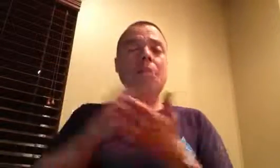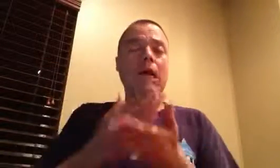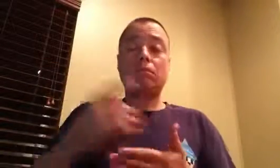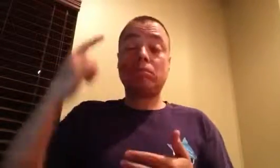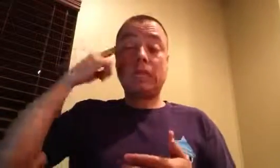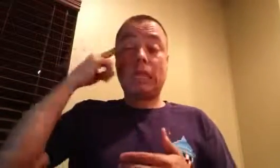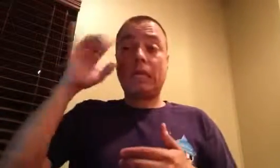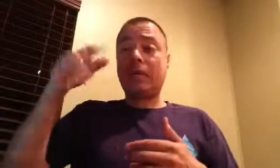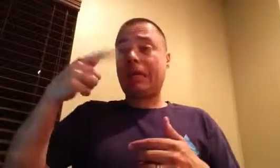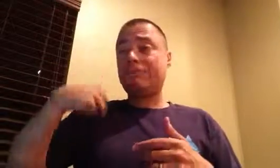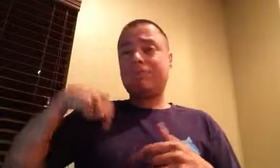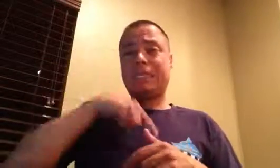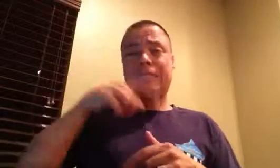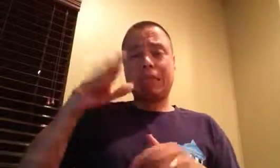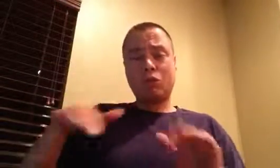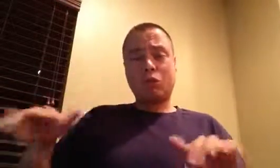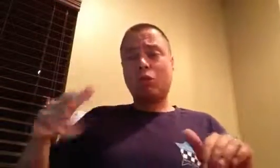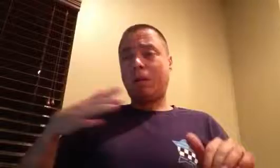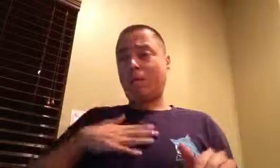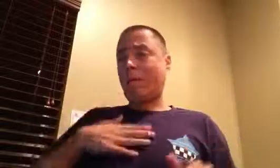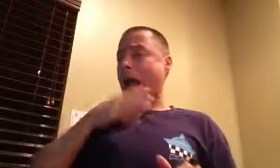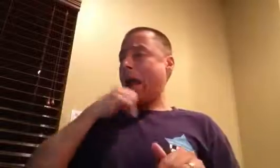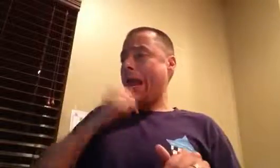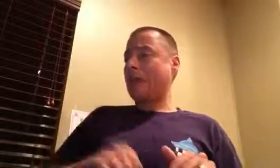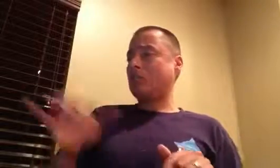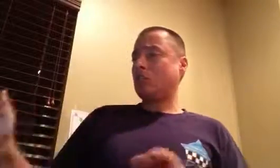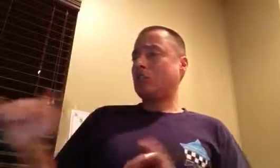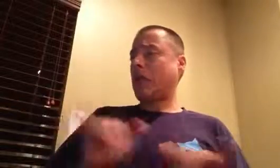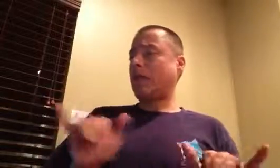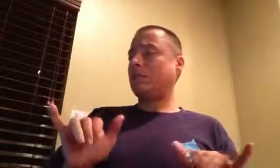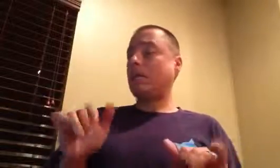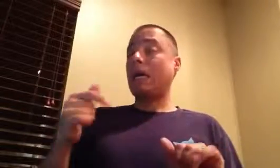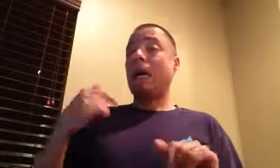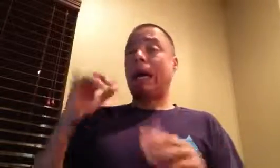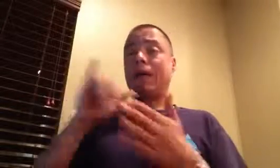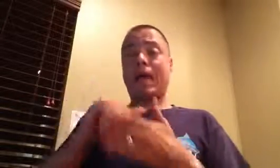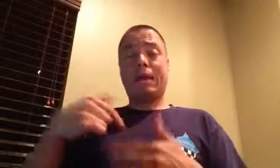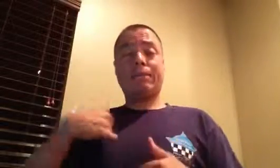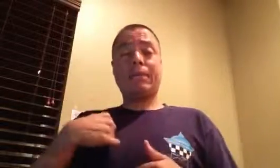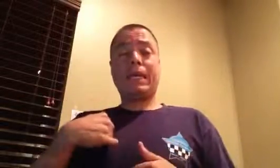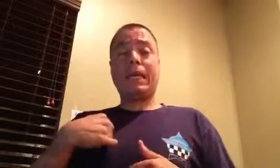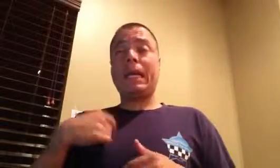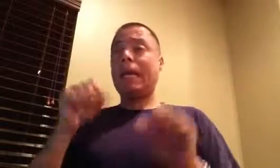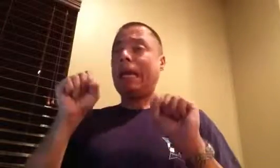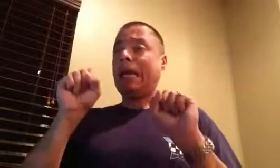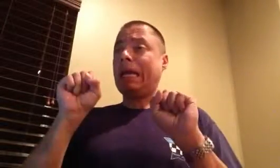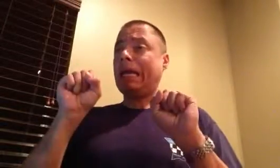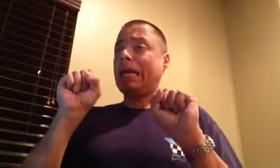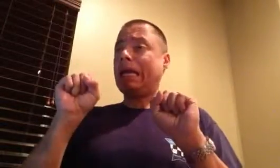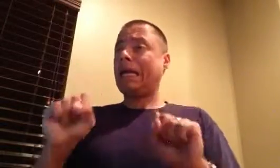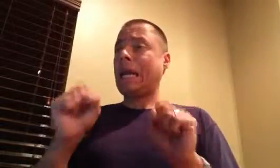a tremendous difference where you are born. That I could be one of those children living in the favelas of Rio.